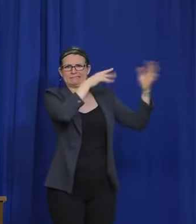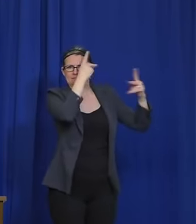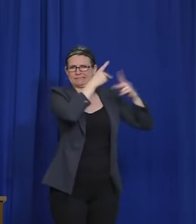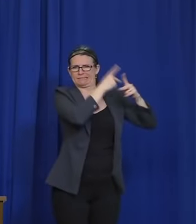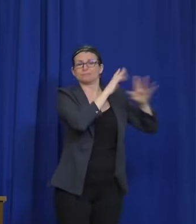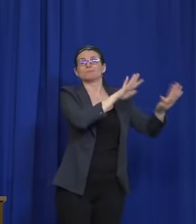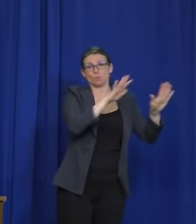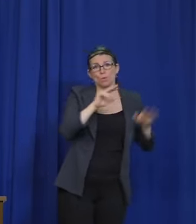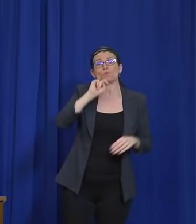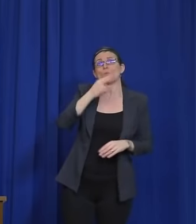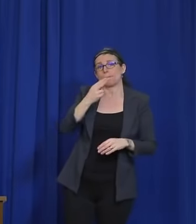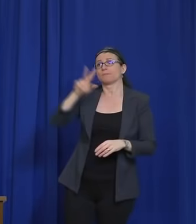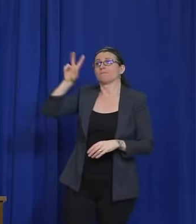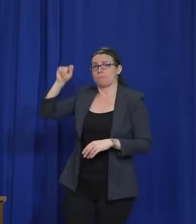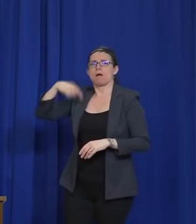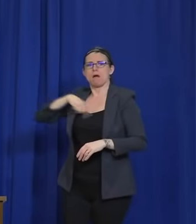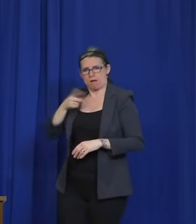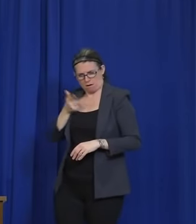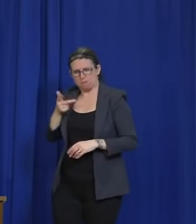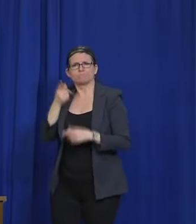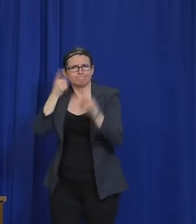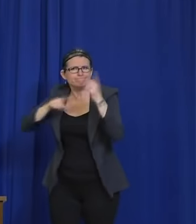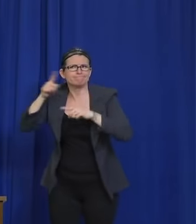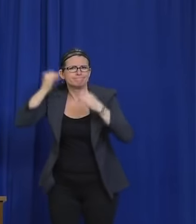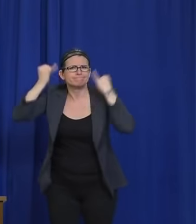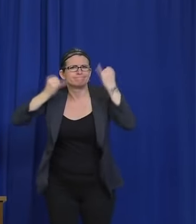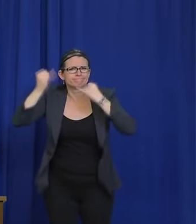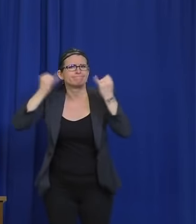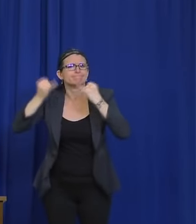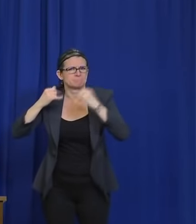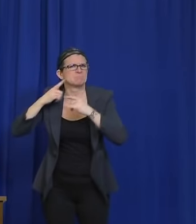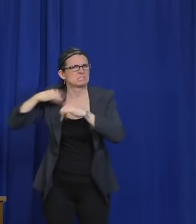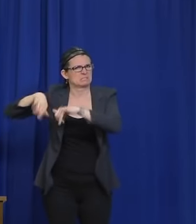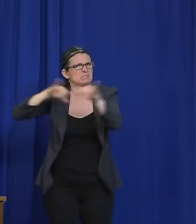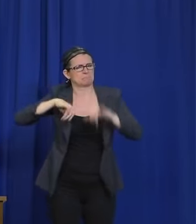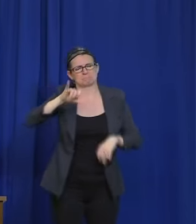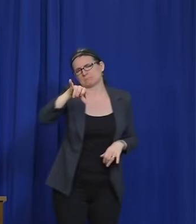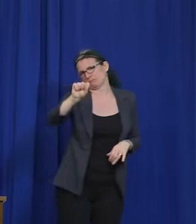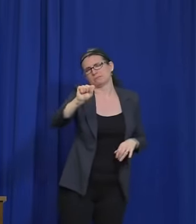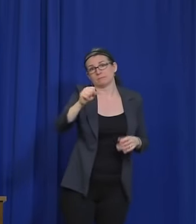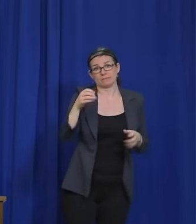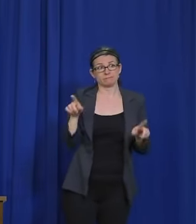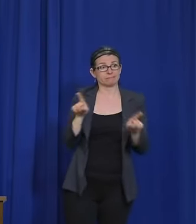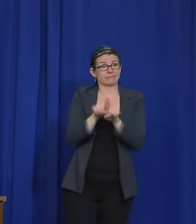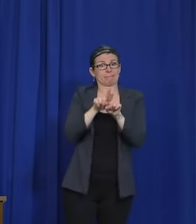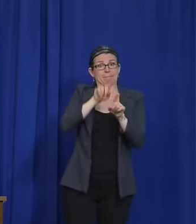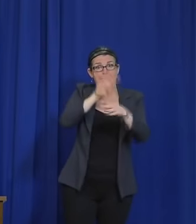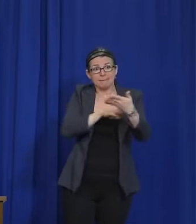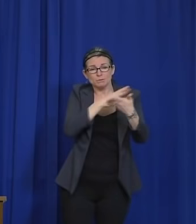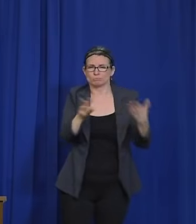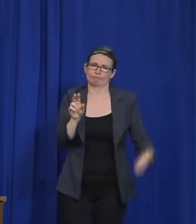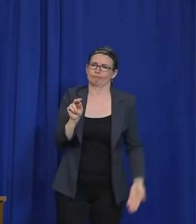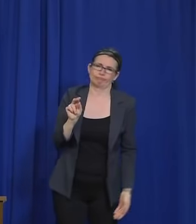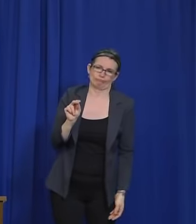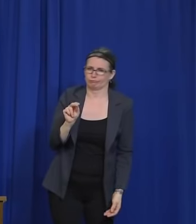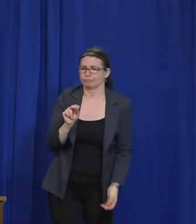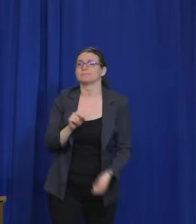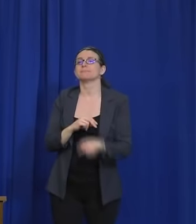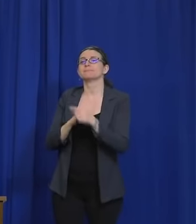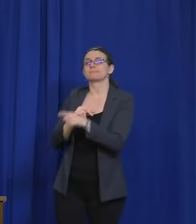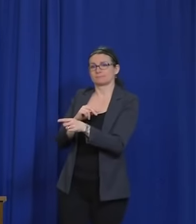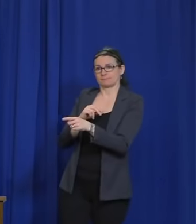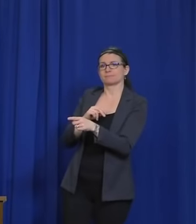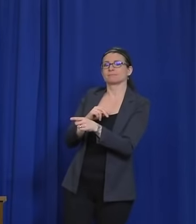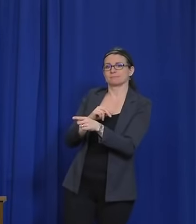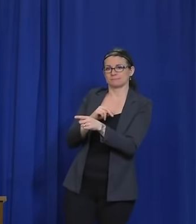page in many, many respects. Great. So our next question is coming from Dan Newman from the Maine Beacon. Dan, what's your